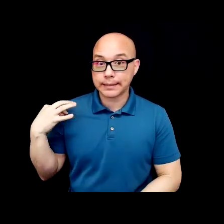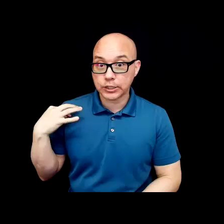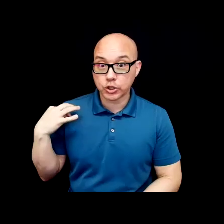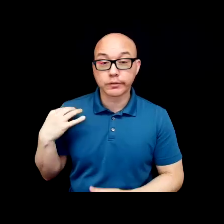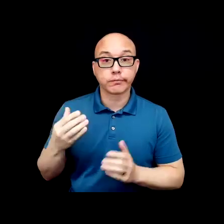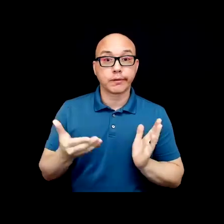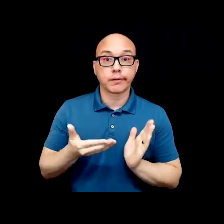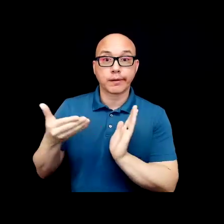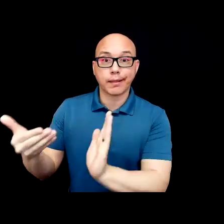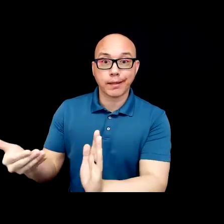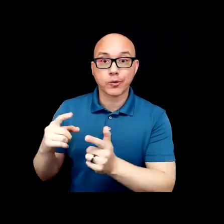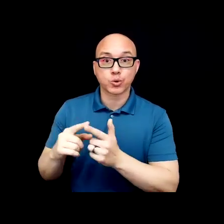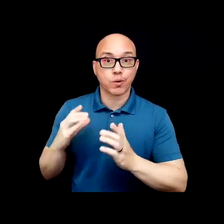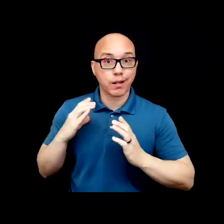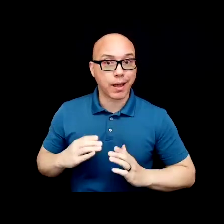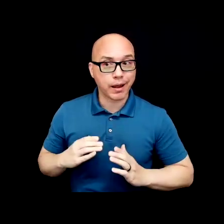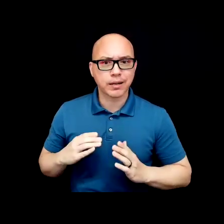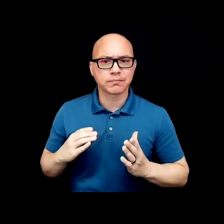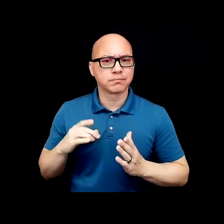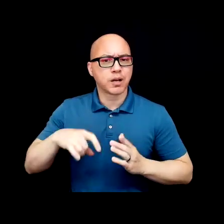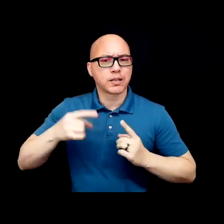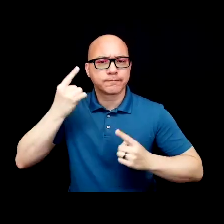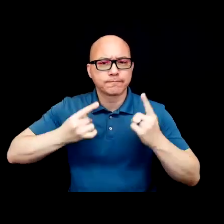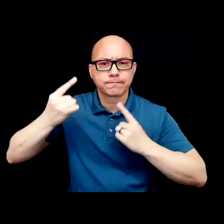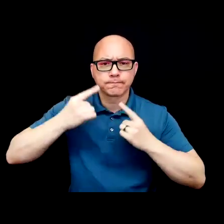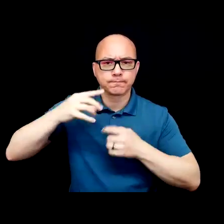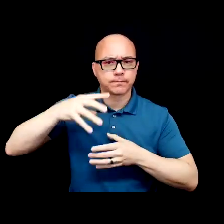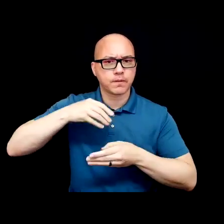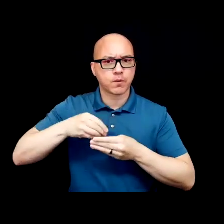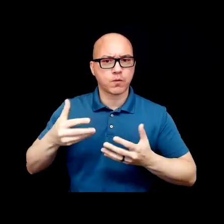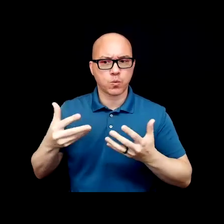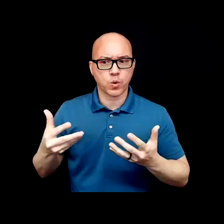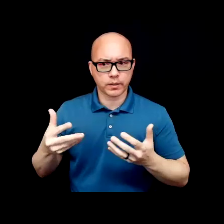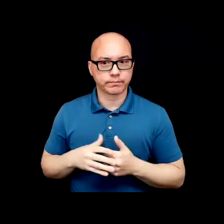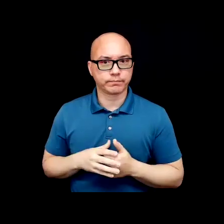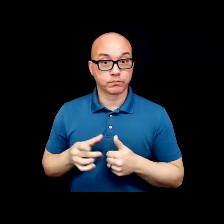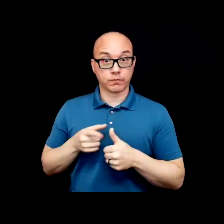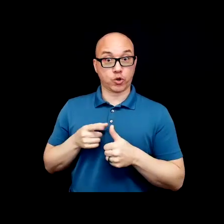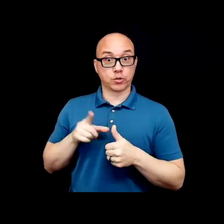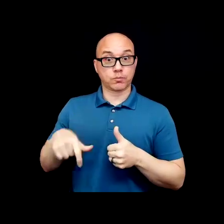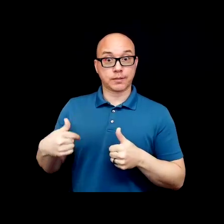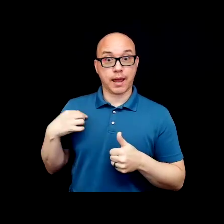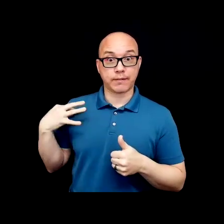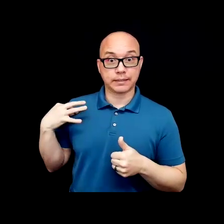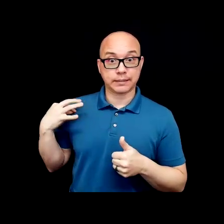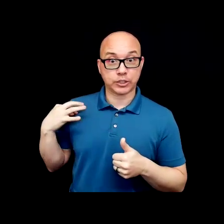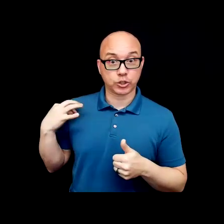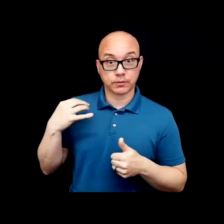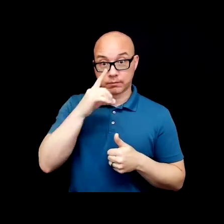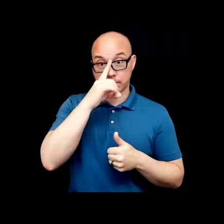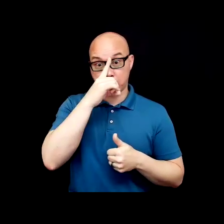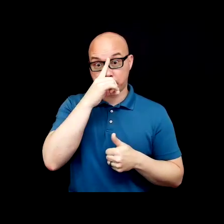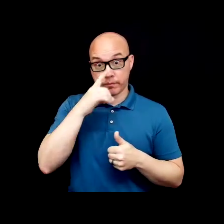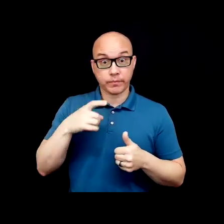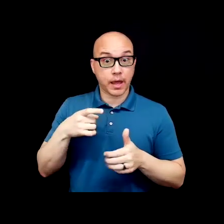your client, what all is involved in that process? Well, you got to have a t-shirt. So the cost of that t-shirt,